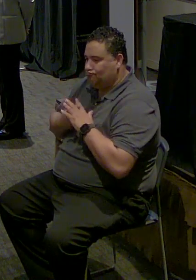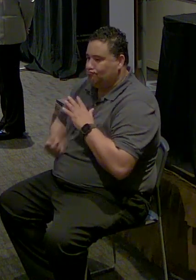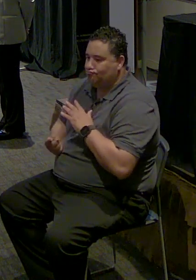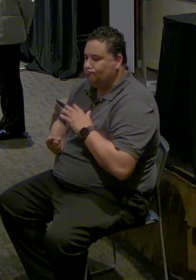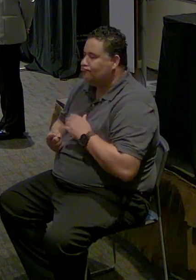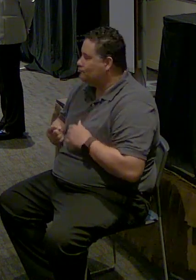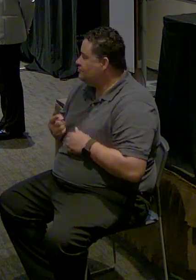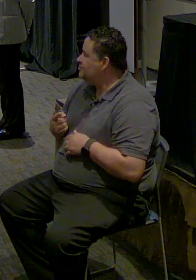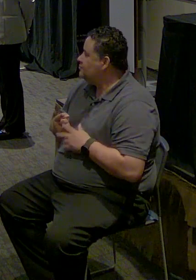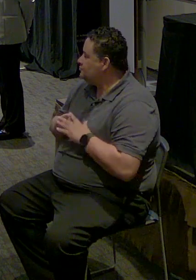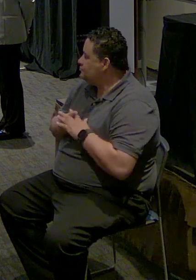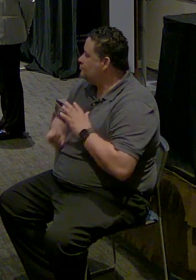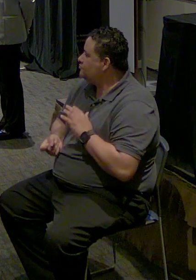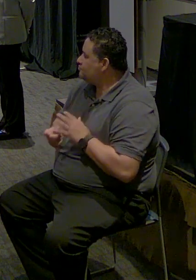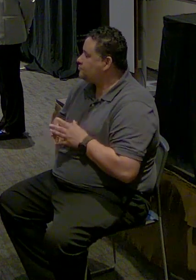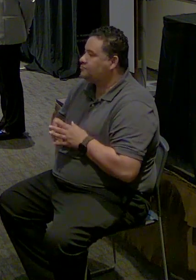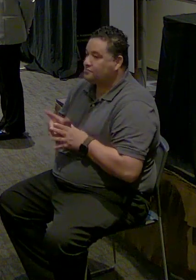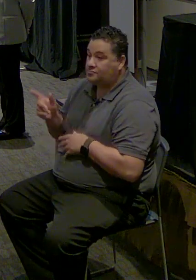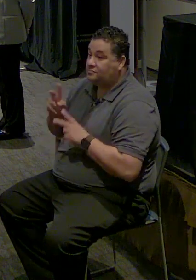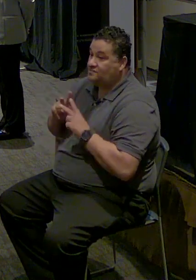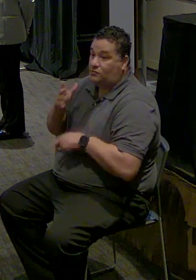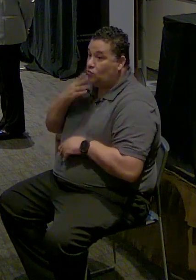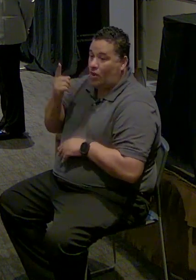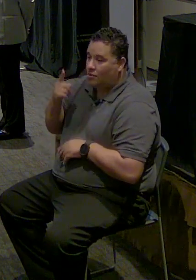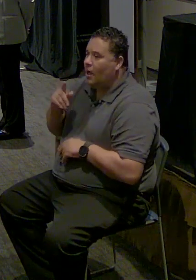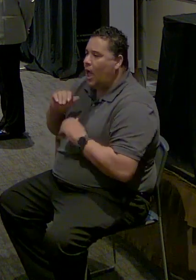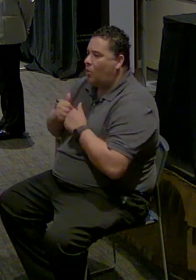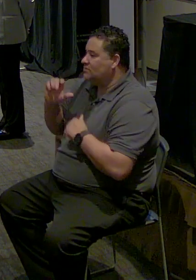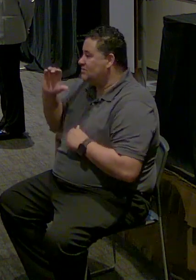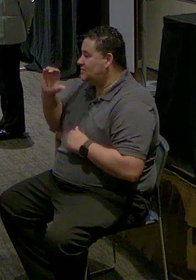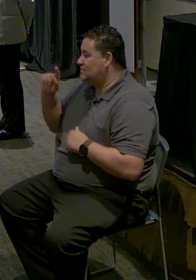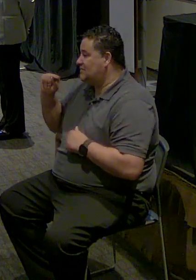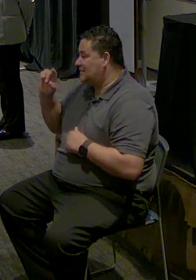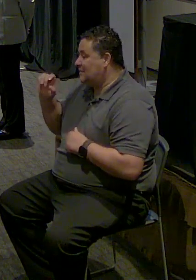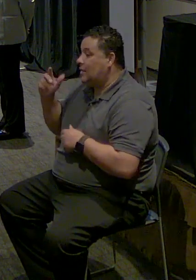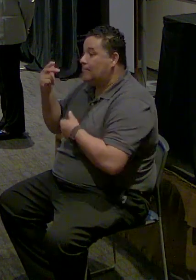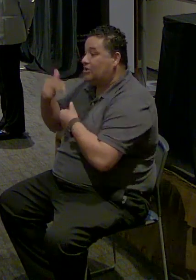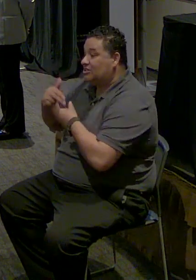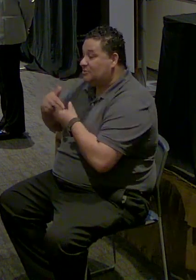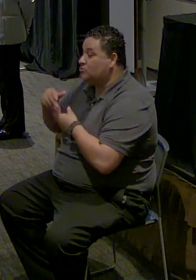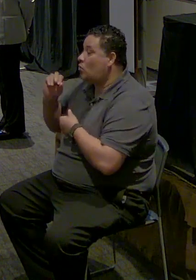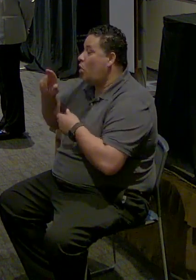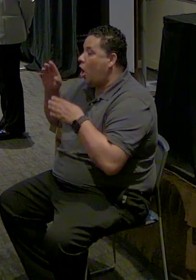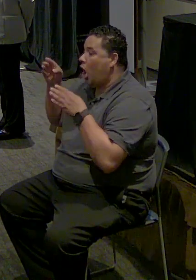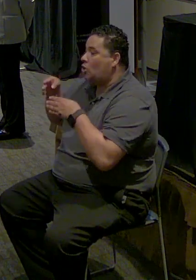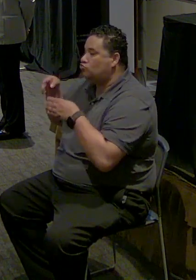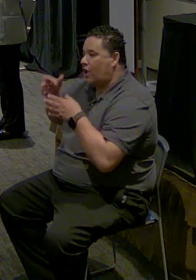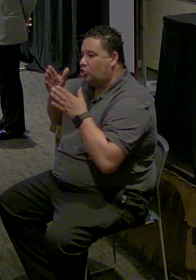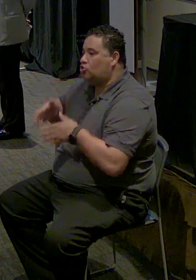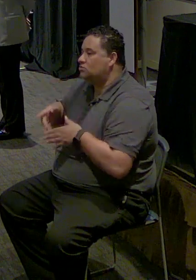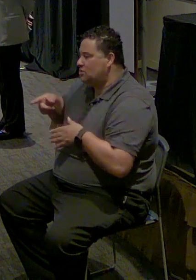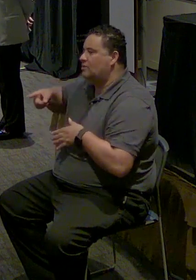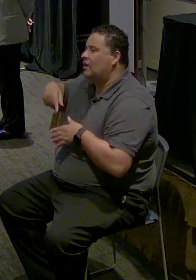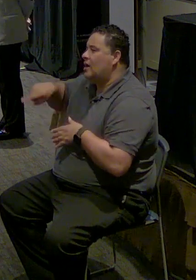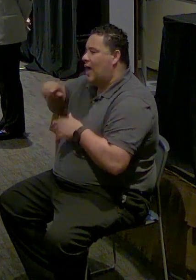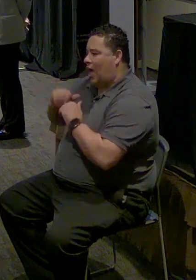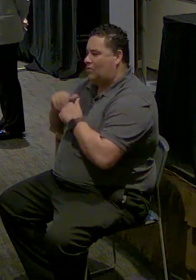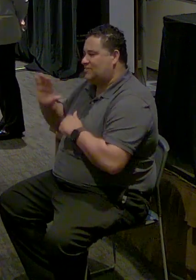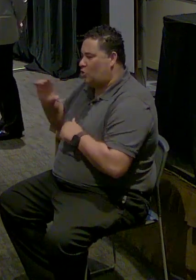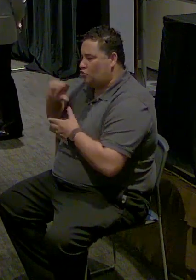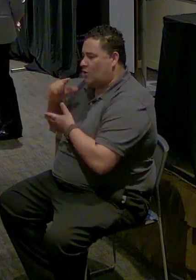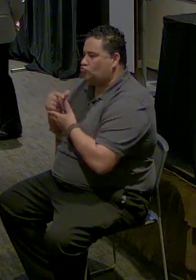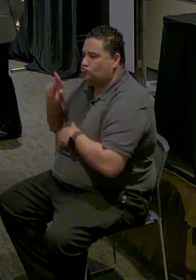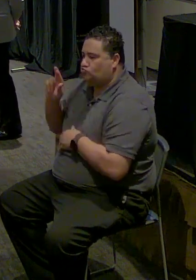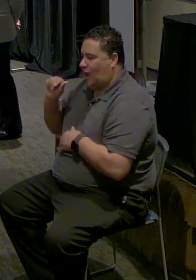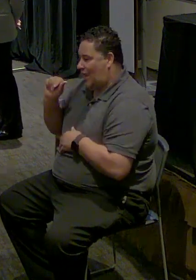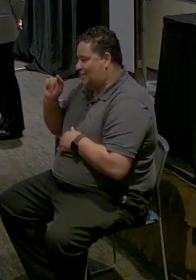That's a very good one. Yep, how do your CTE, either participants or concentrators, how does their graduation rate